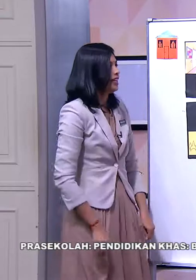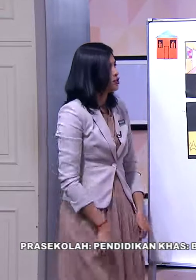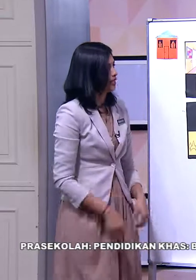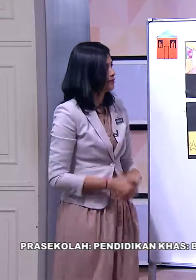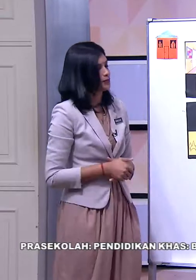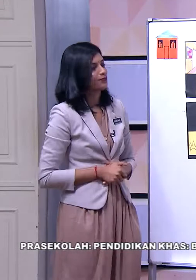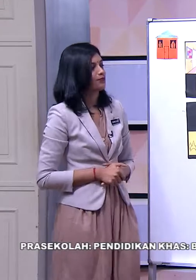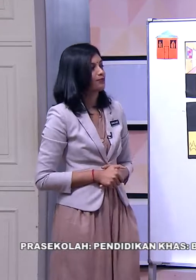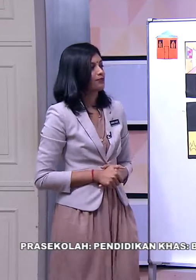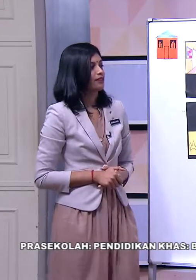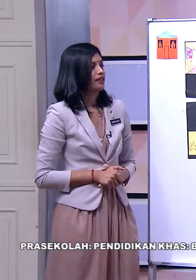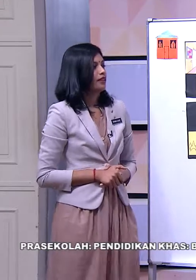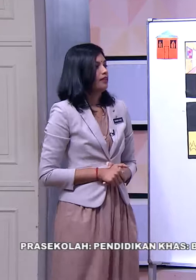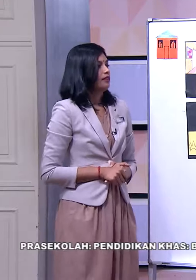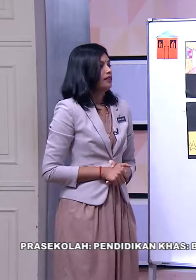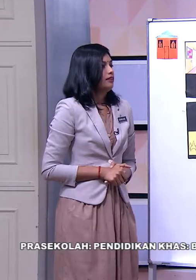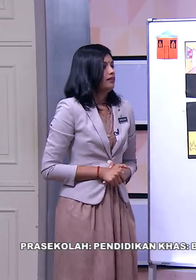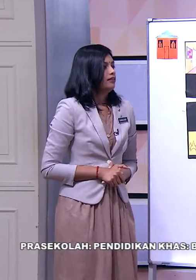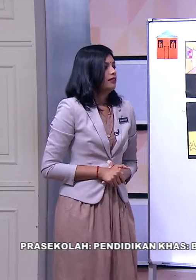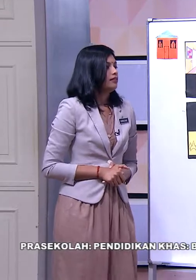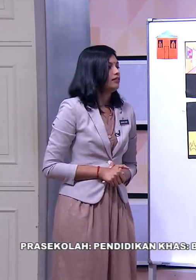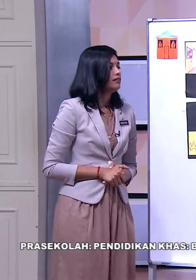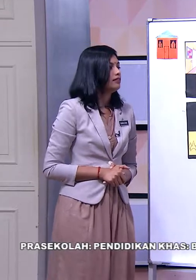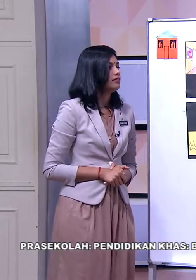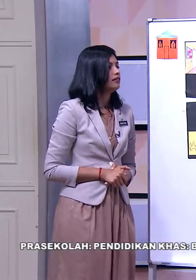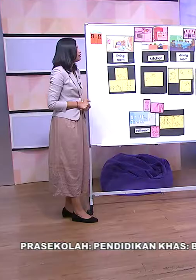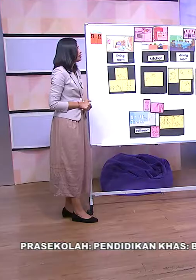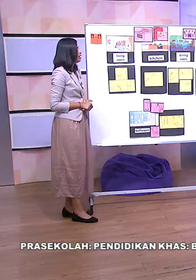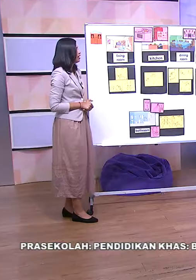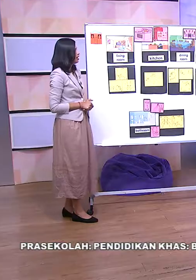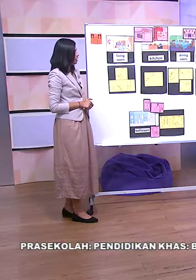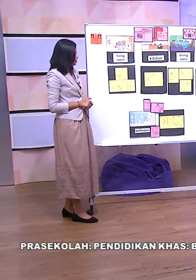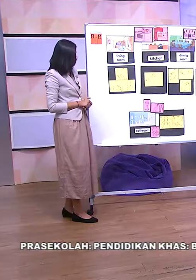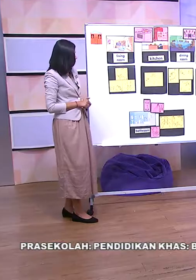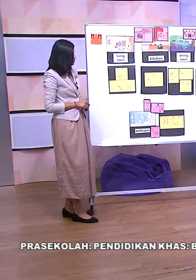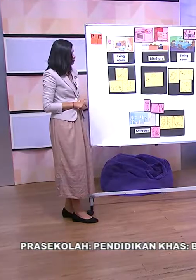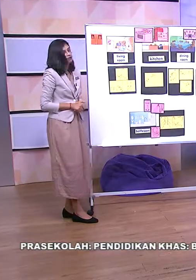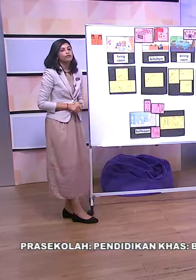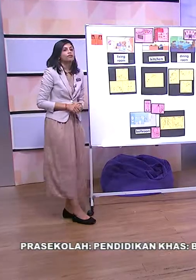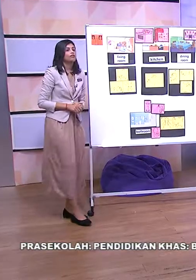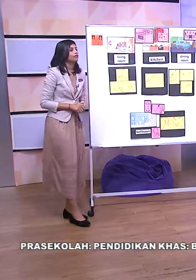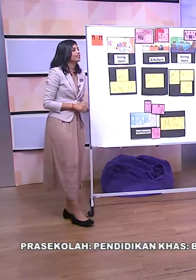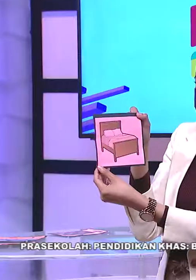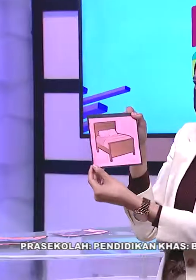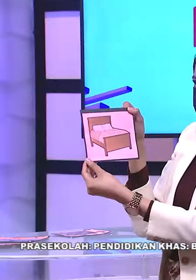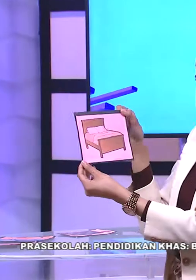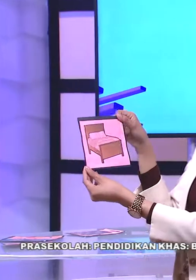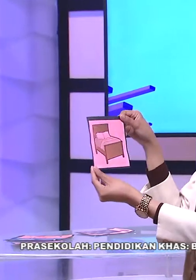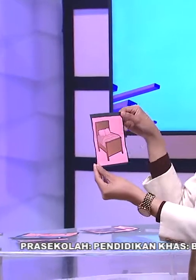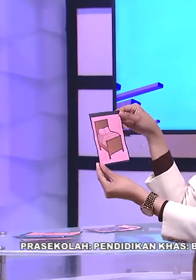one. The next one is, I want to choose this one. My bed. Yes.